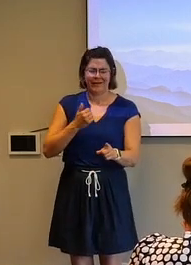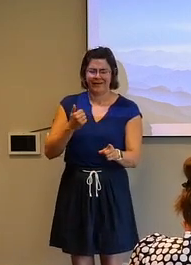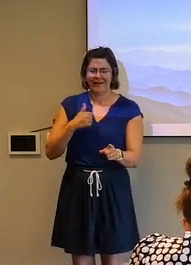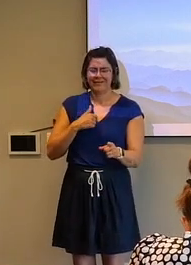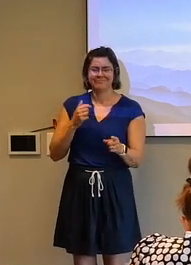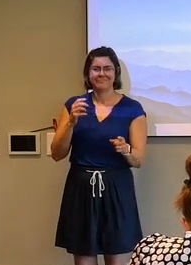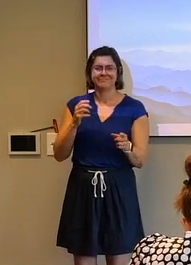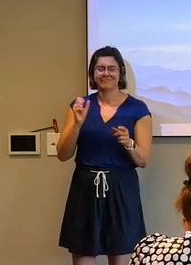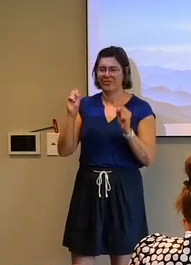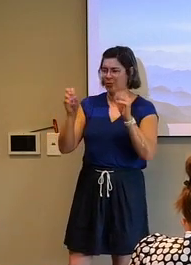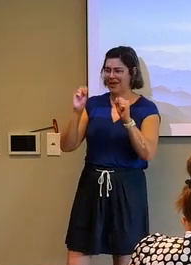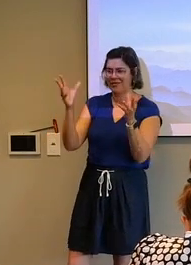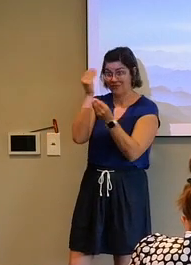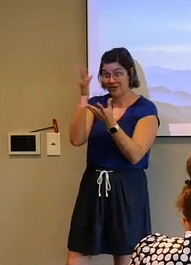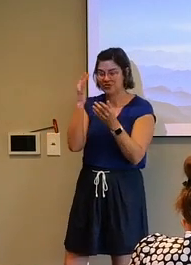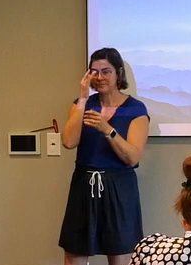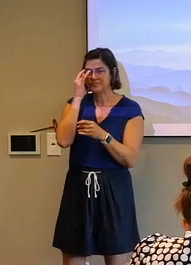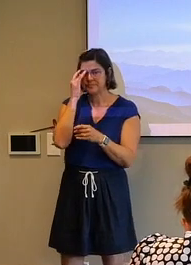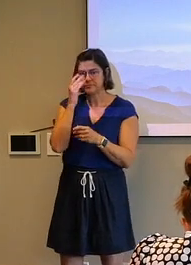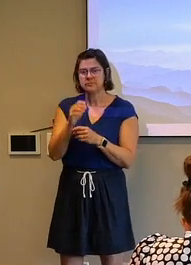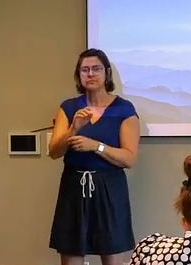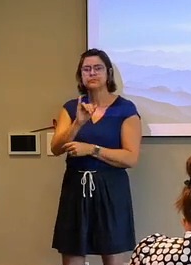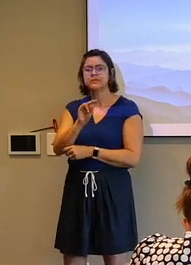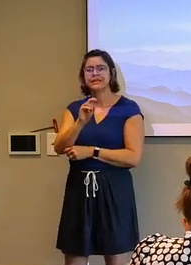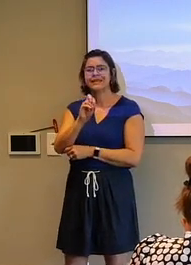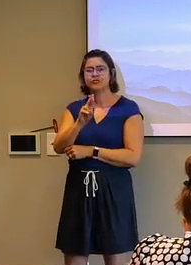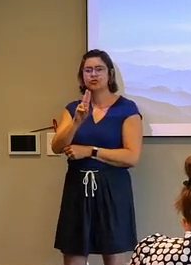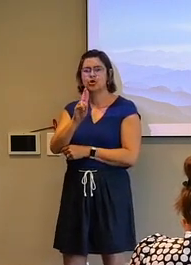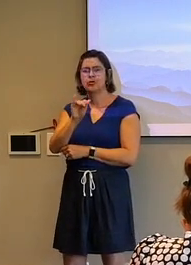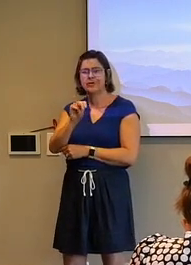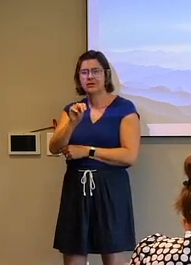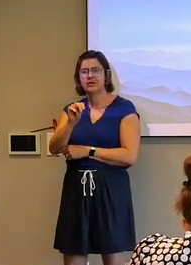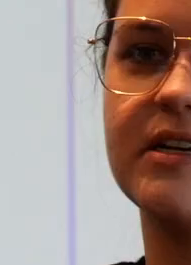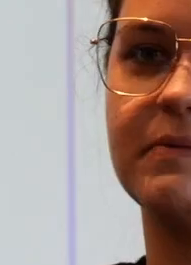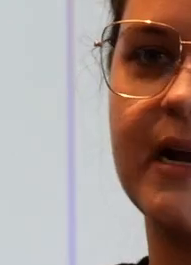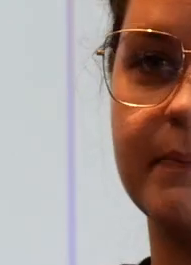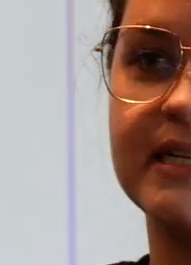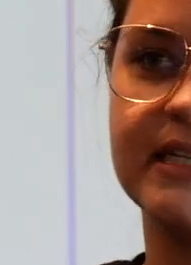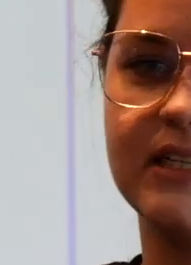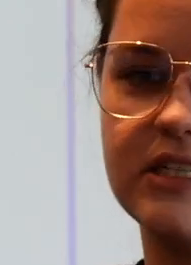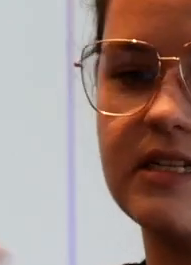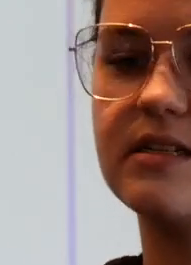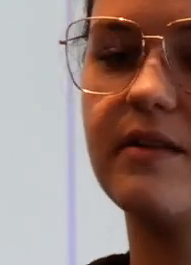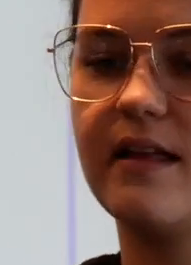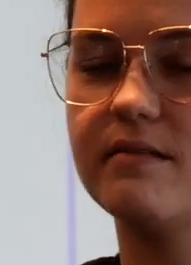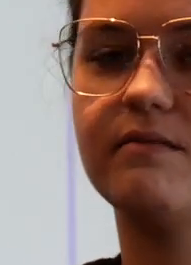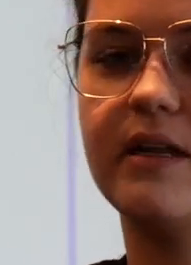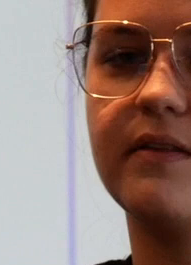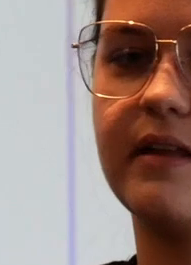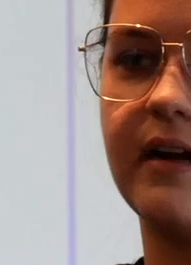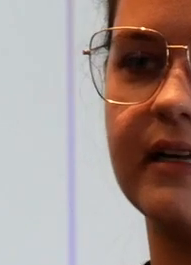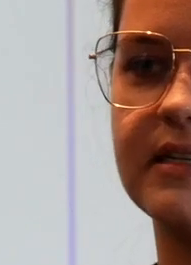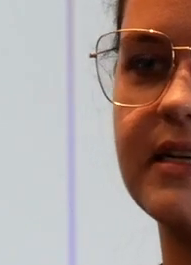and I believe you can email info at Interurban Art House to set up an appointment. Appointments are recommended just so that